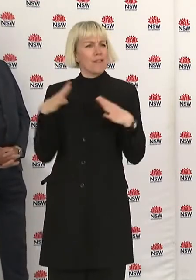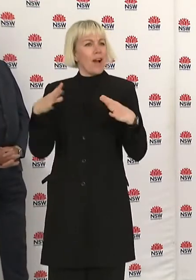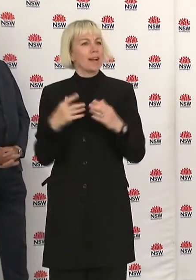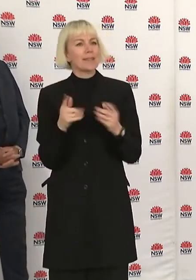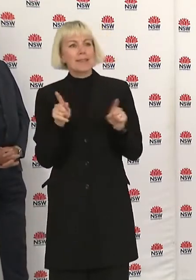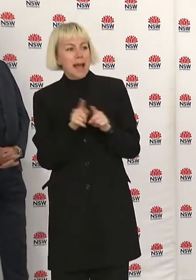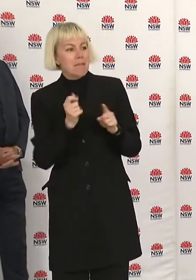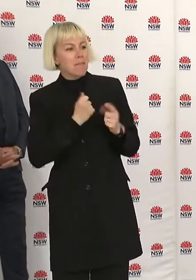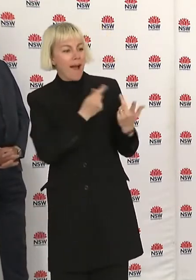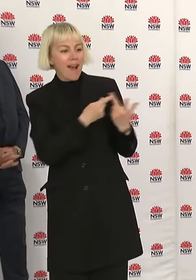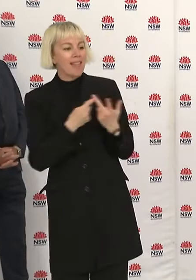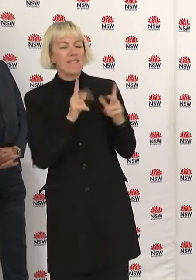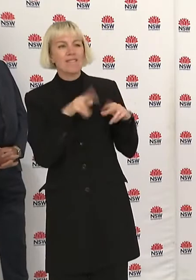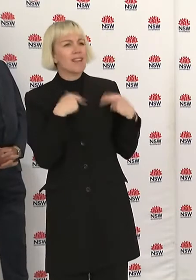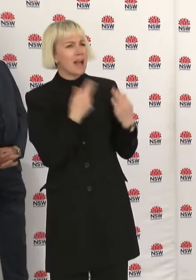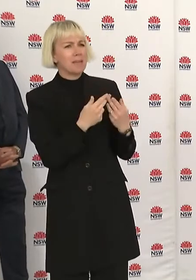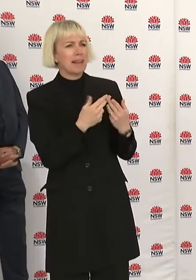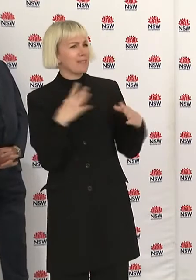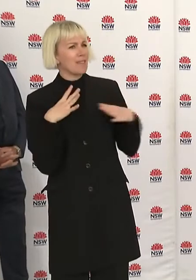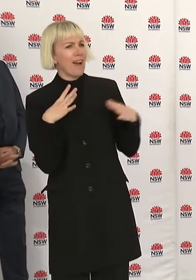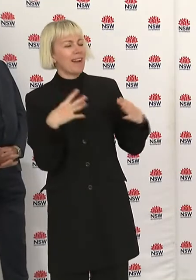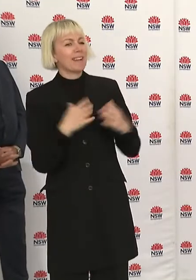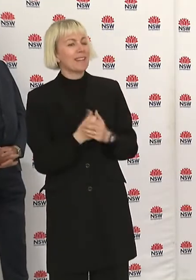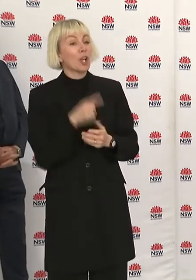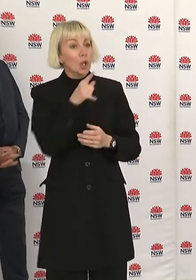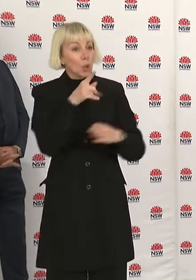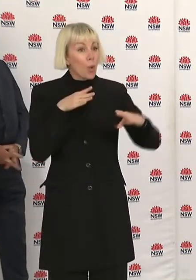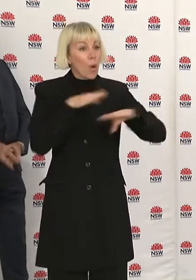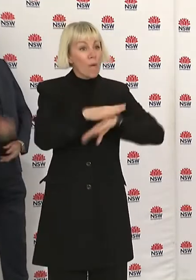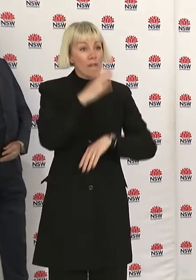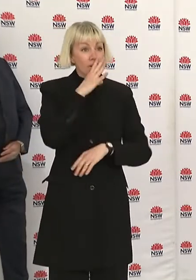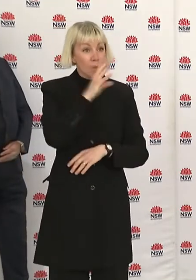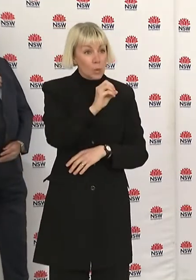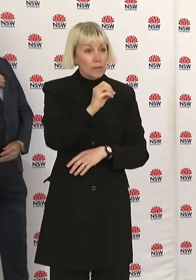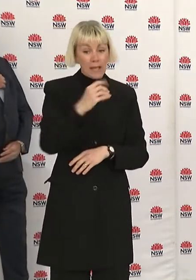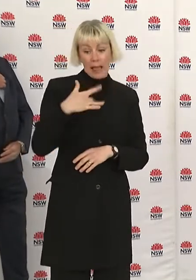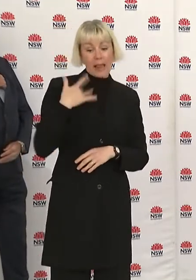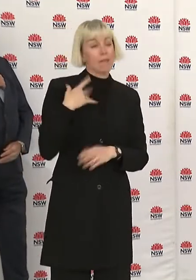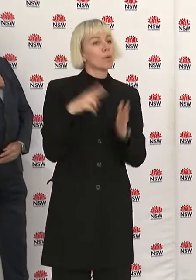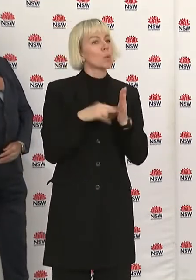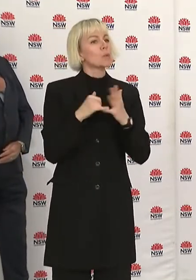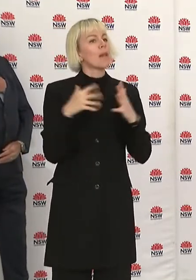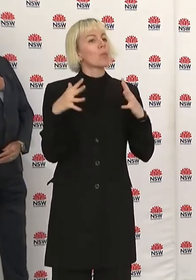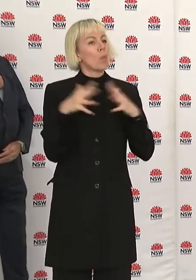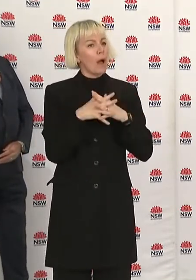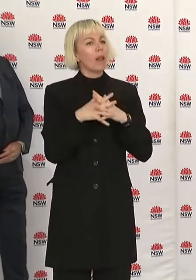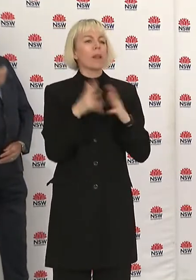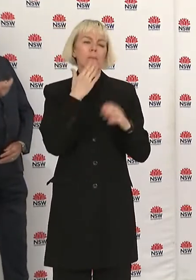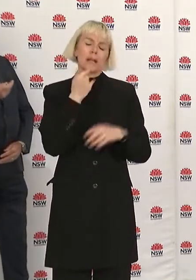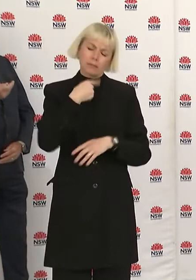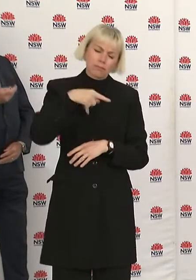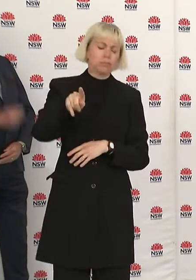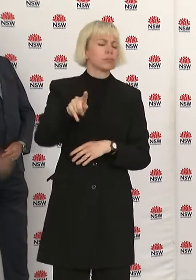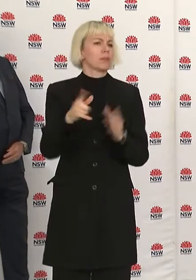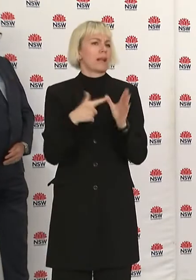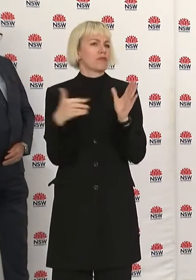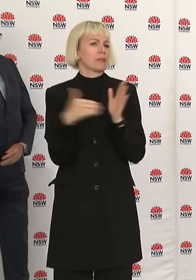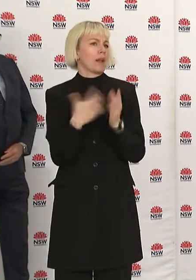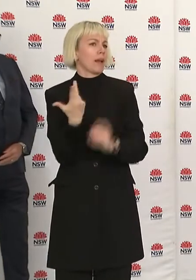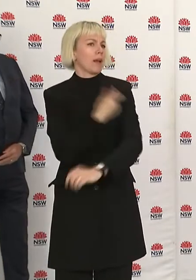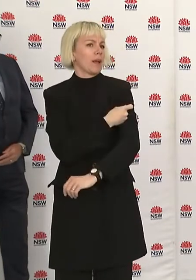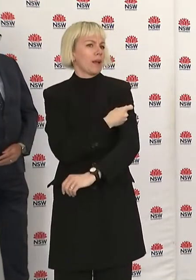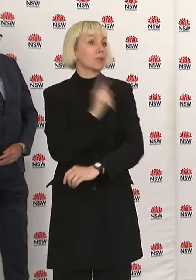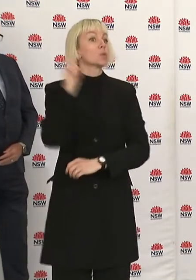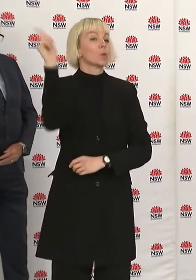know that if you're over 40 in New South Wales, and yes, whilst we're focusing on those 5 local government areas, please be